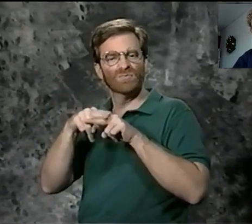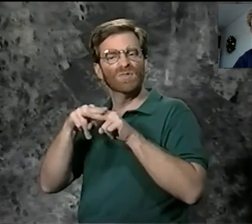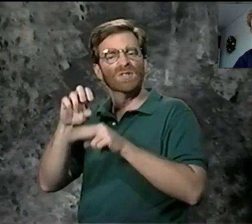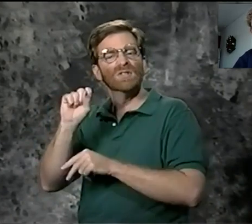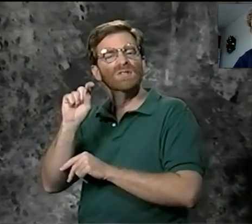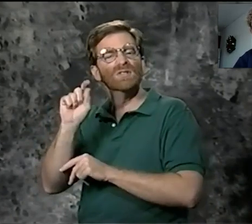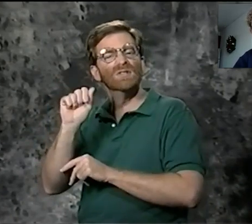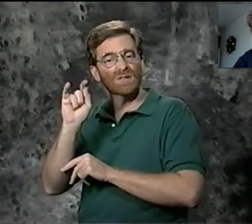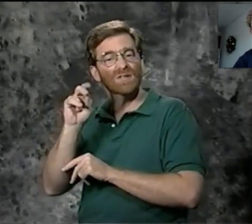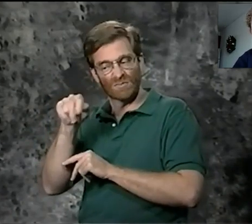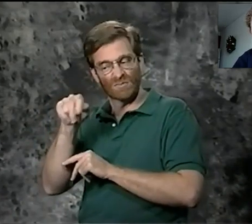Get back on that crazy car.